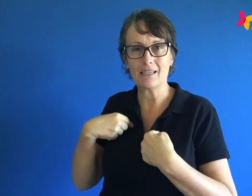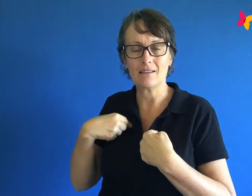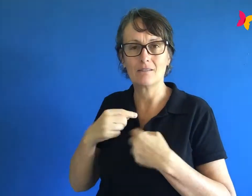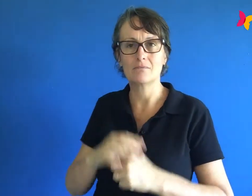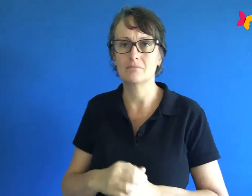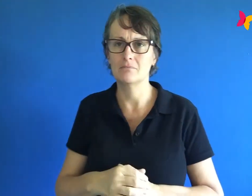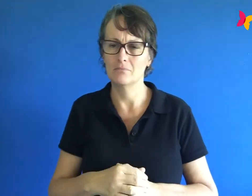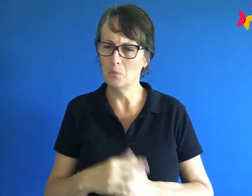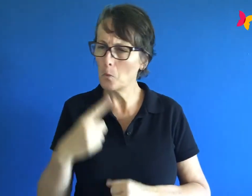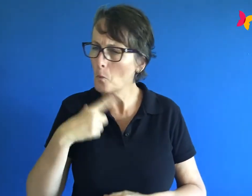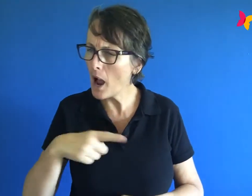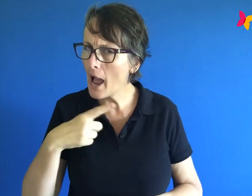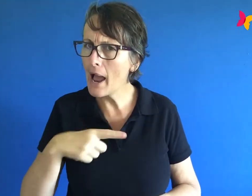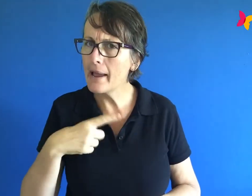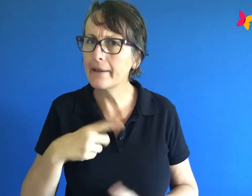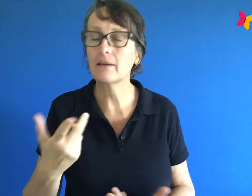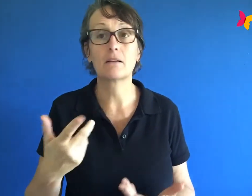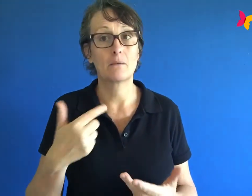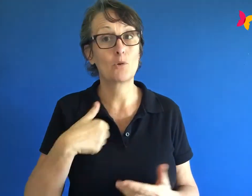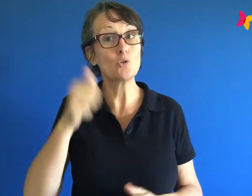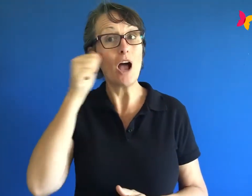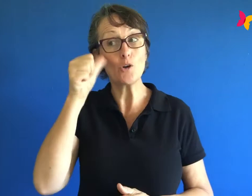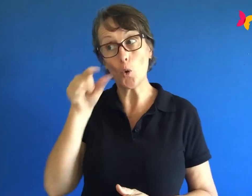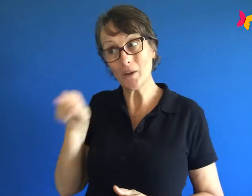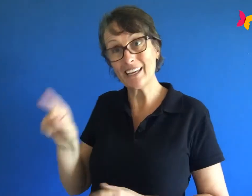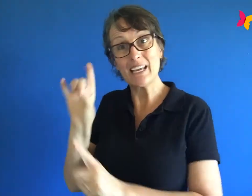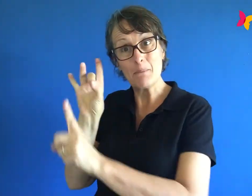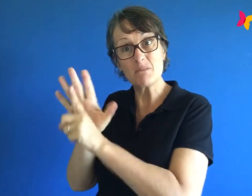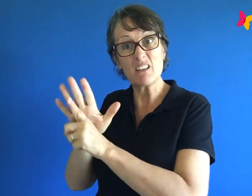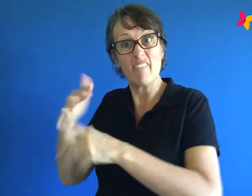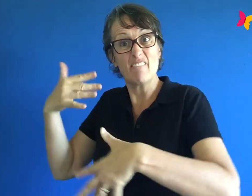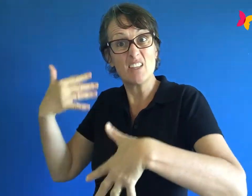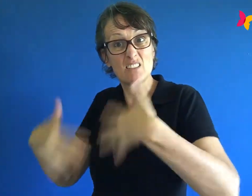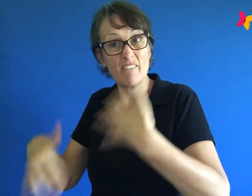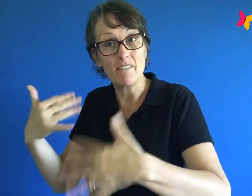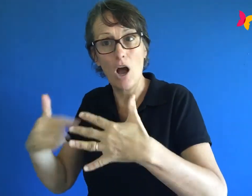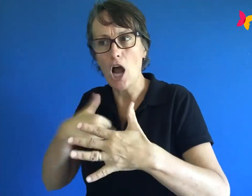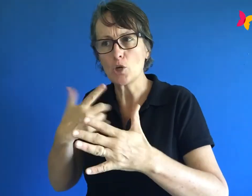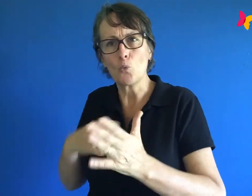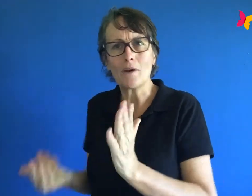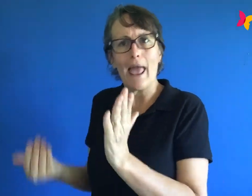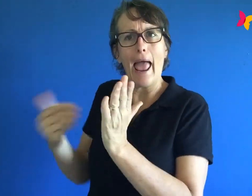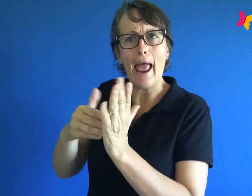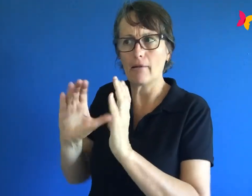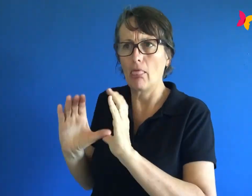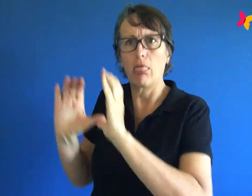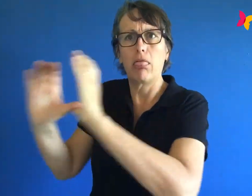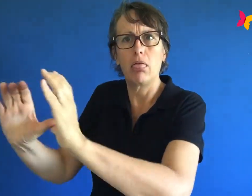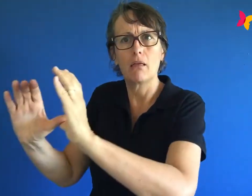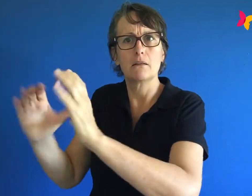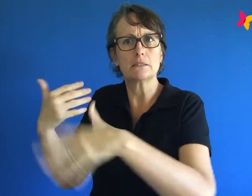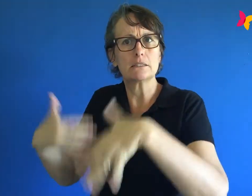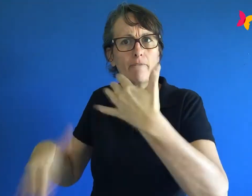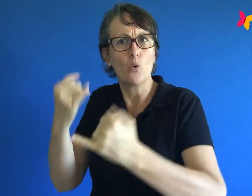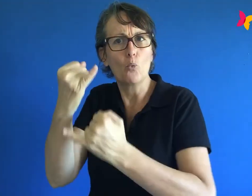you like that? Because I knew how much pain he was in, and I didn't want to add to it. And I had to be there for him.